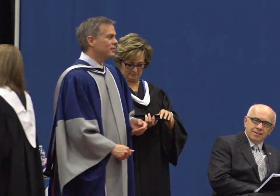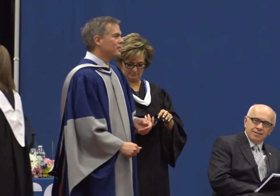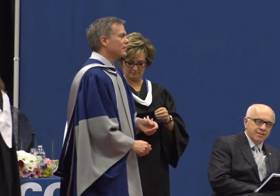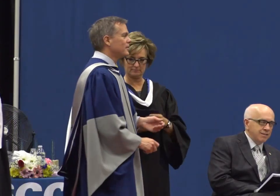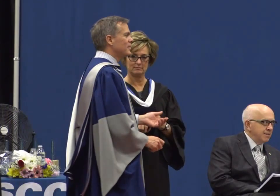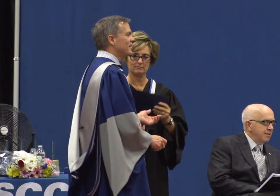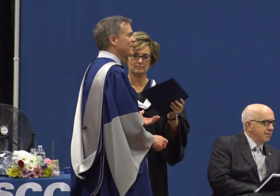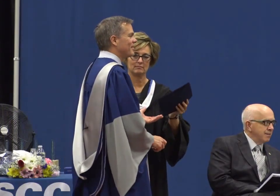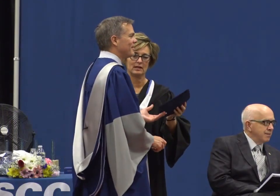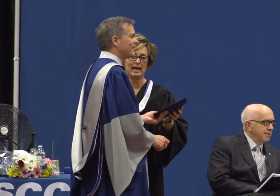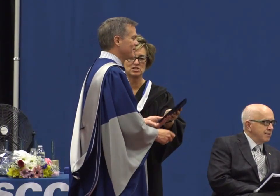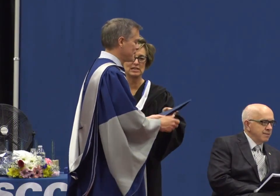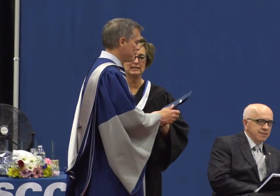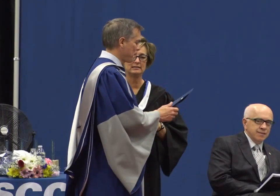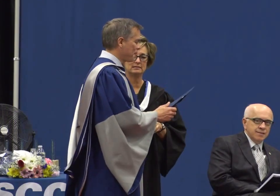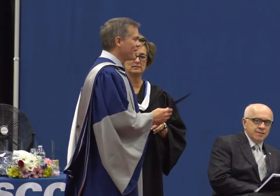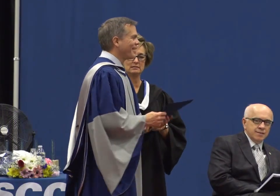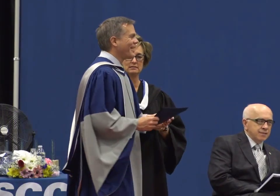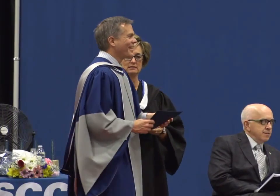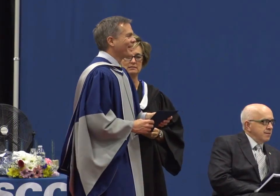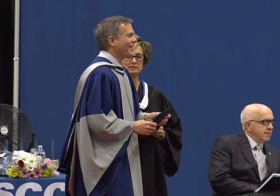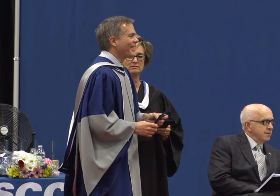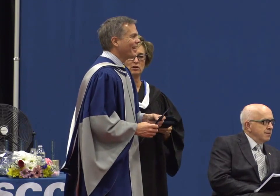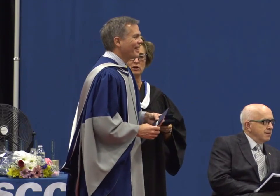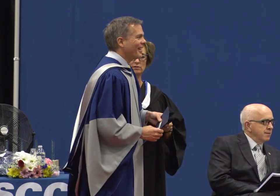Ashley Turple with honors.